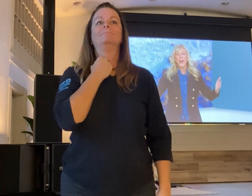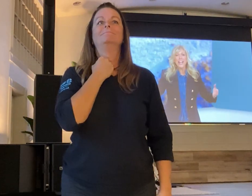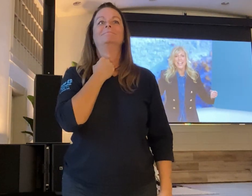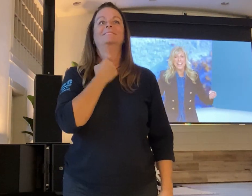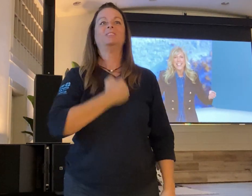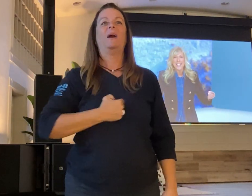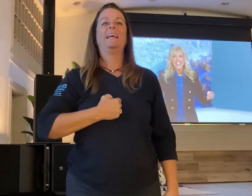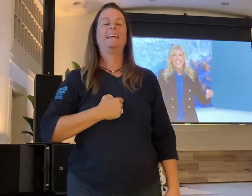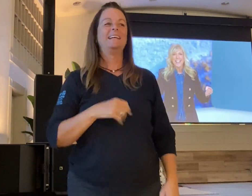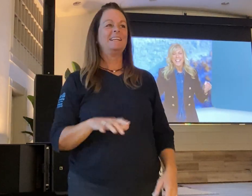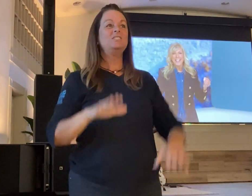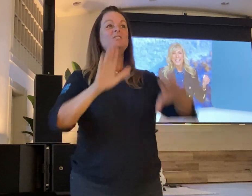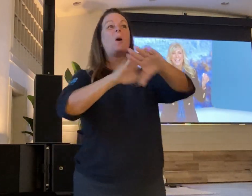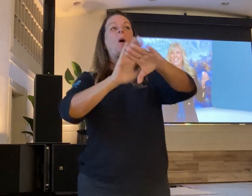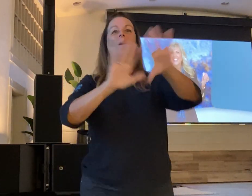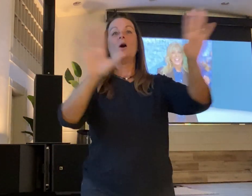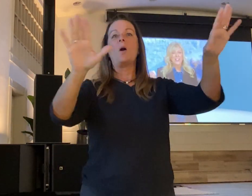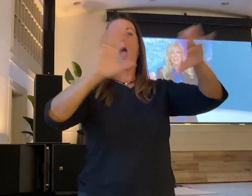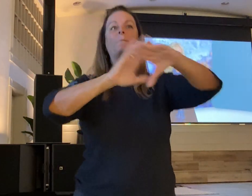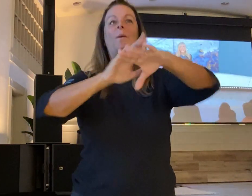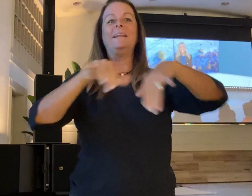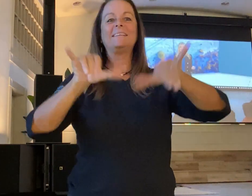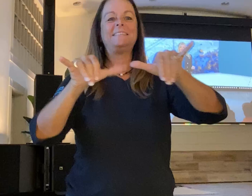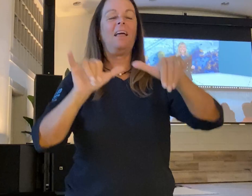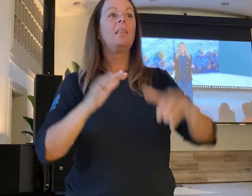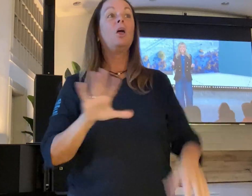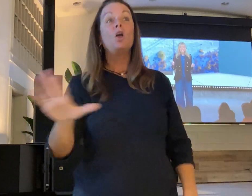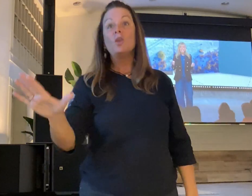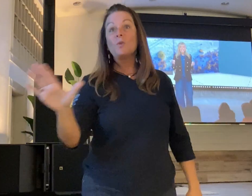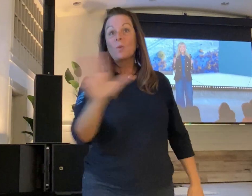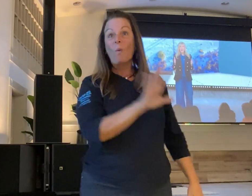point here. Warning. Your